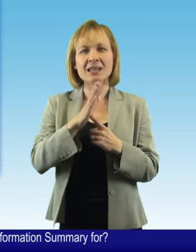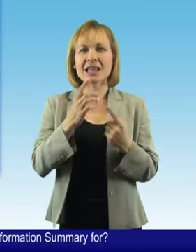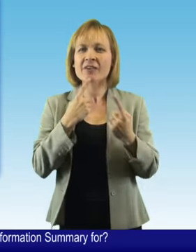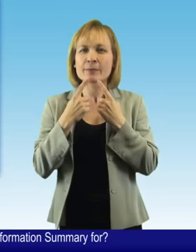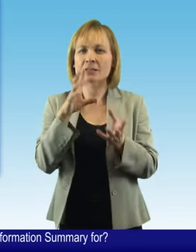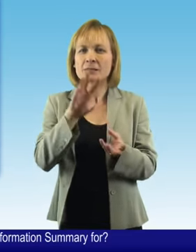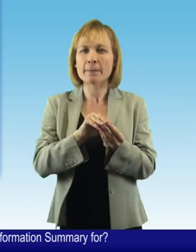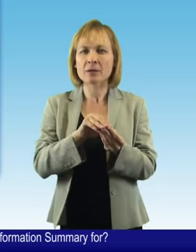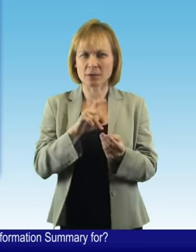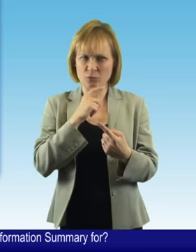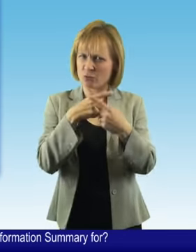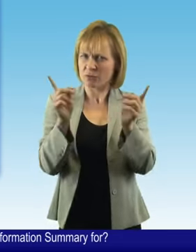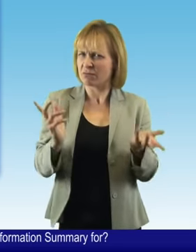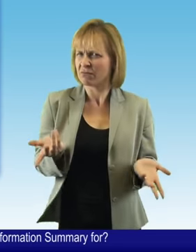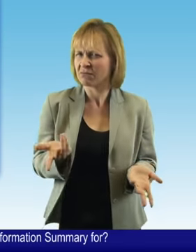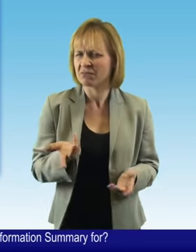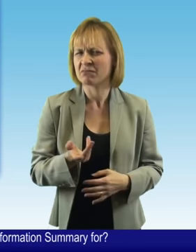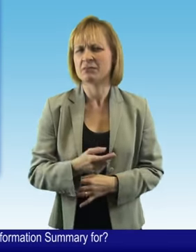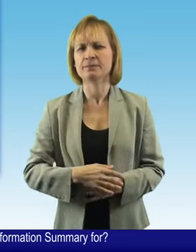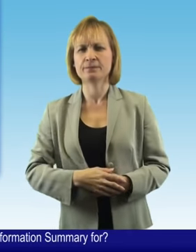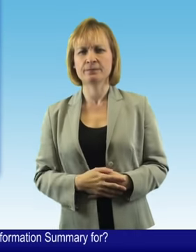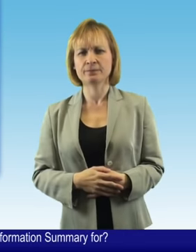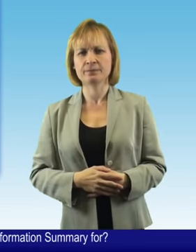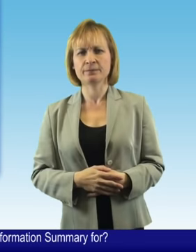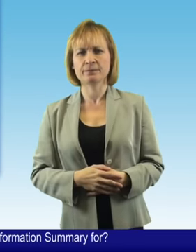Who is the key information summary for?